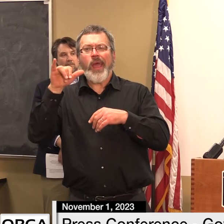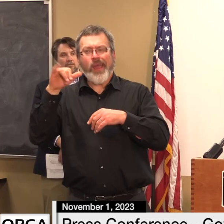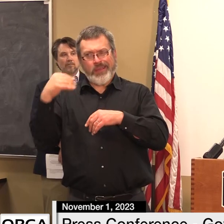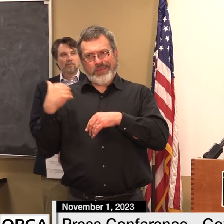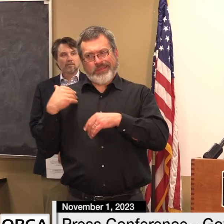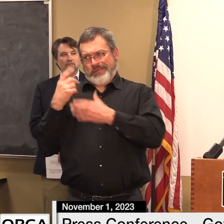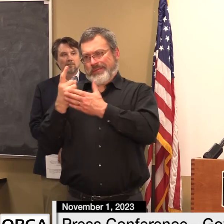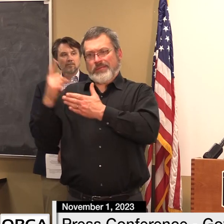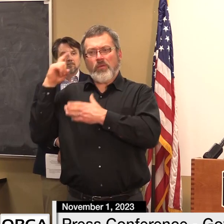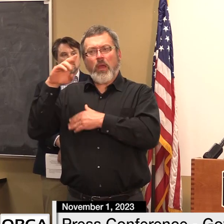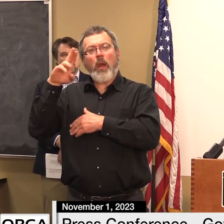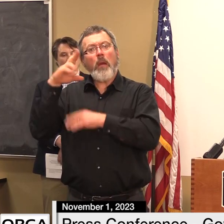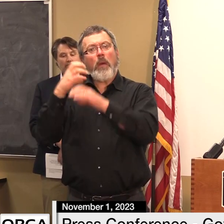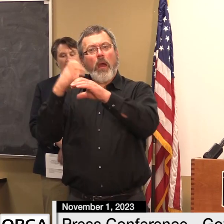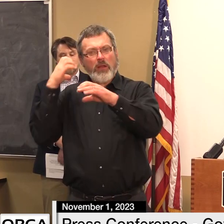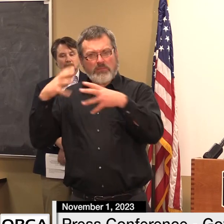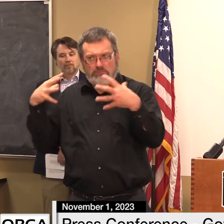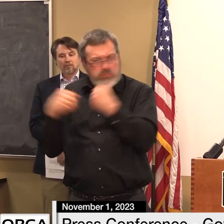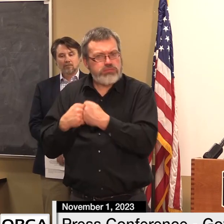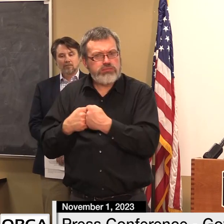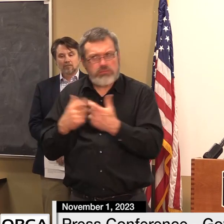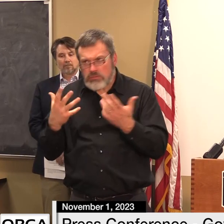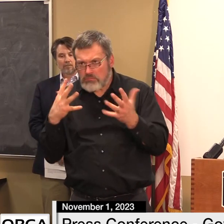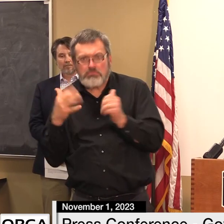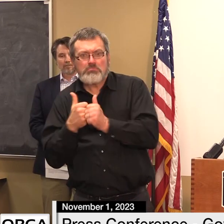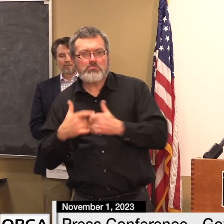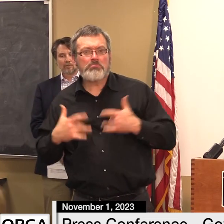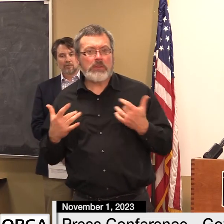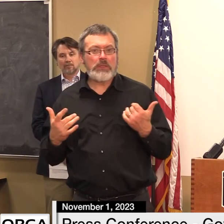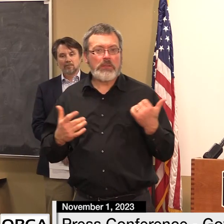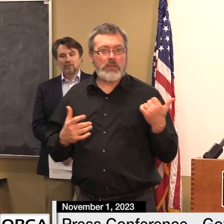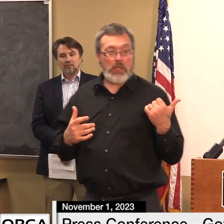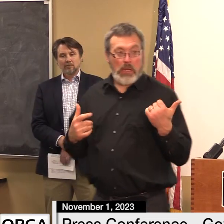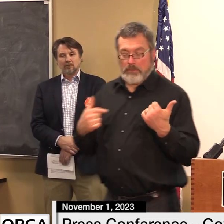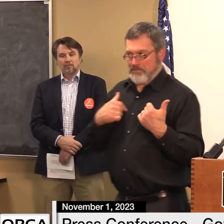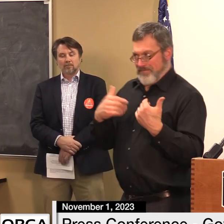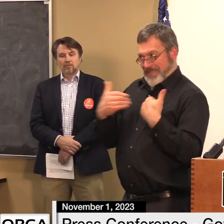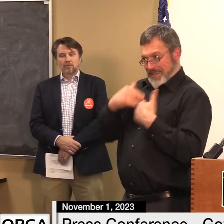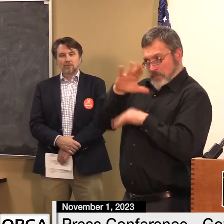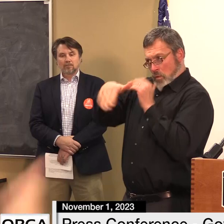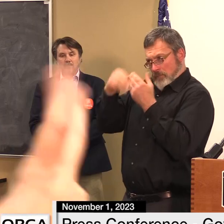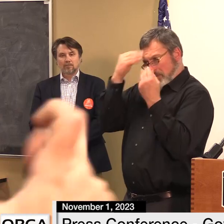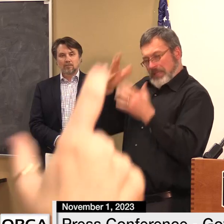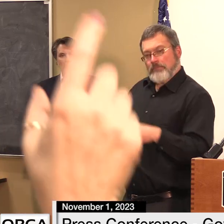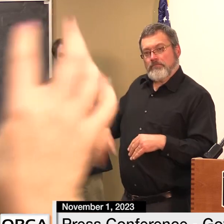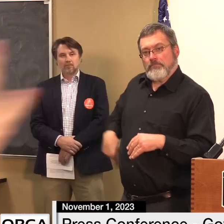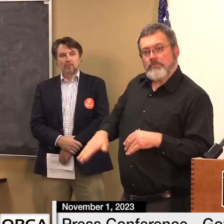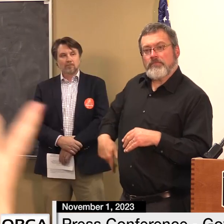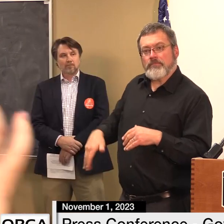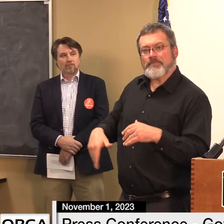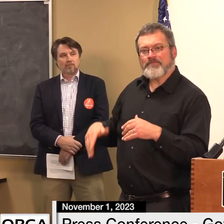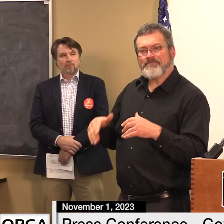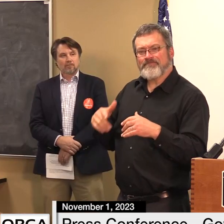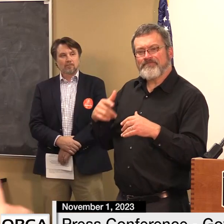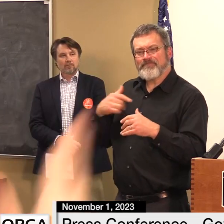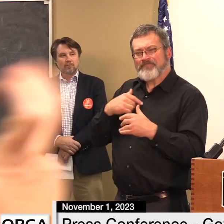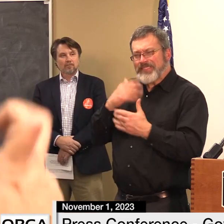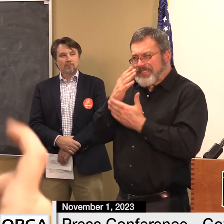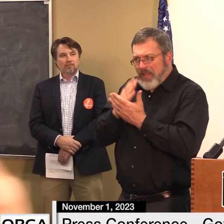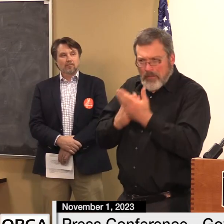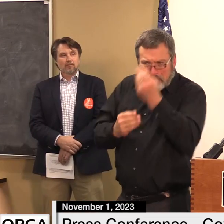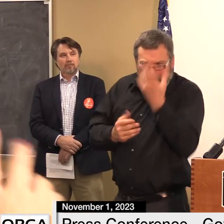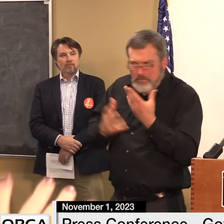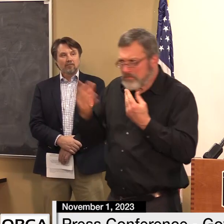I don't know if I have all the details. I mean, I've heard different aspects of it. I don't believe they found